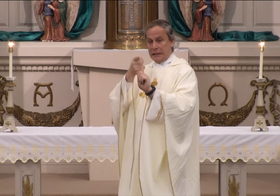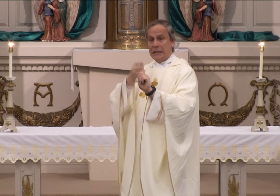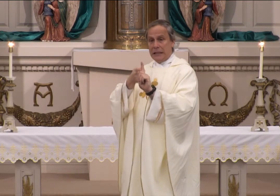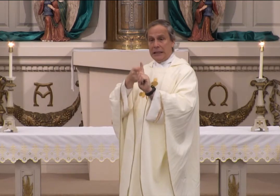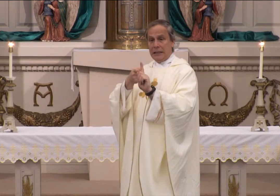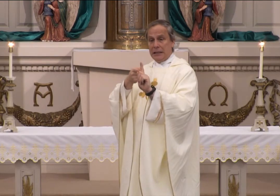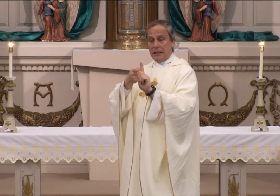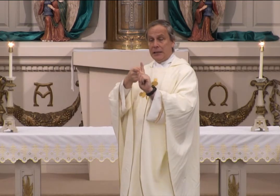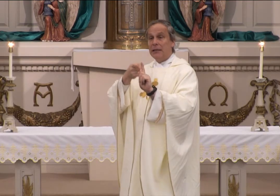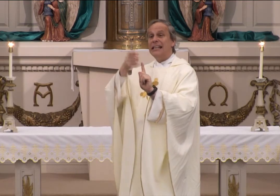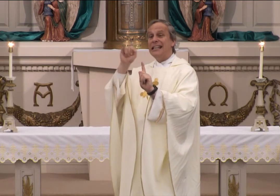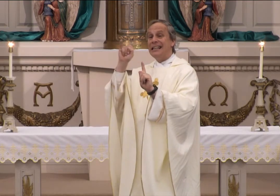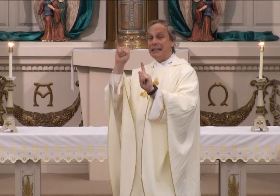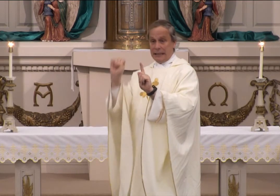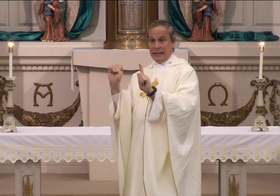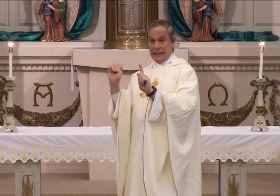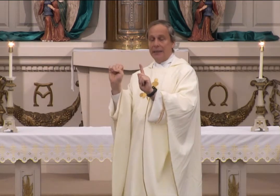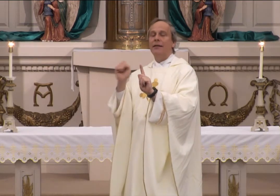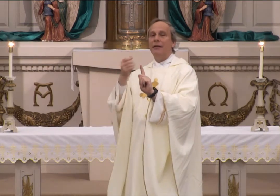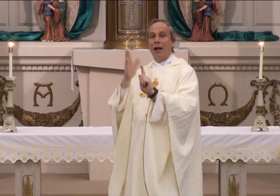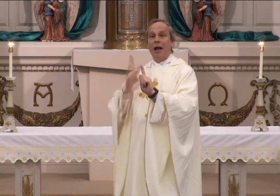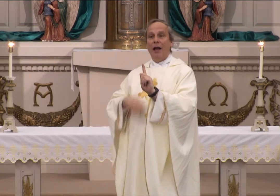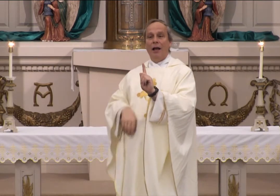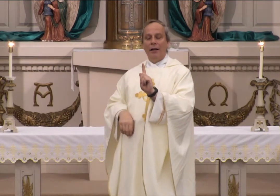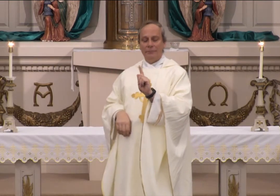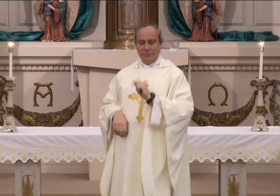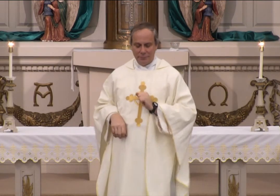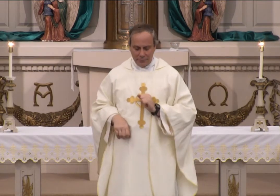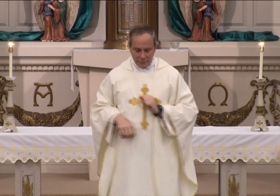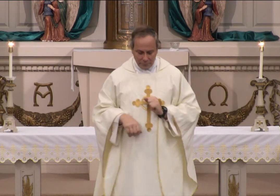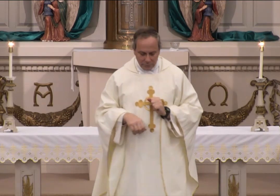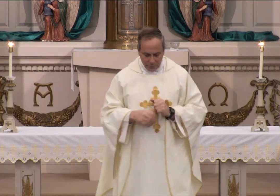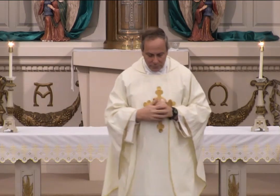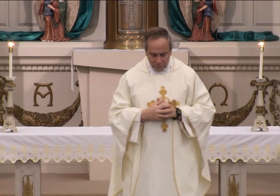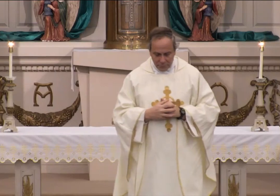He, Jesus, was God, or is God.